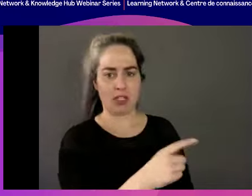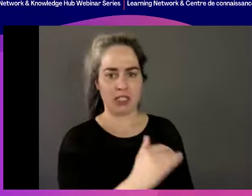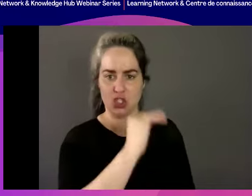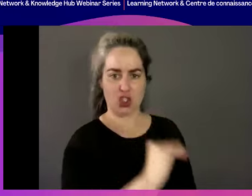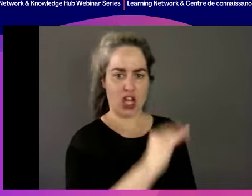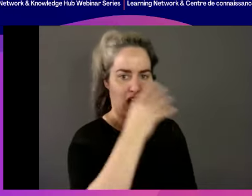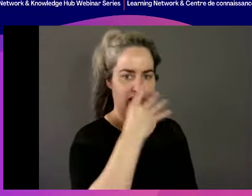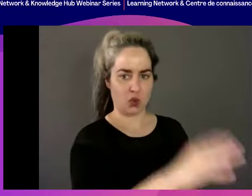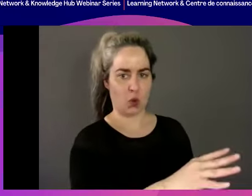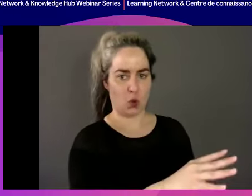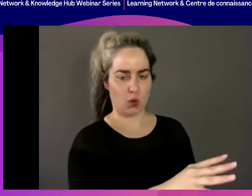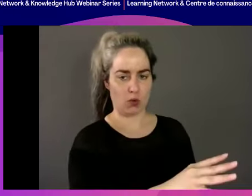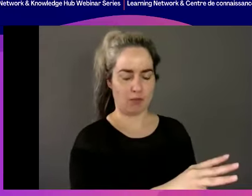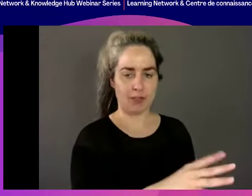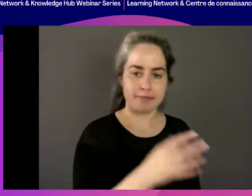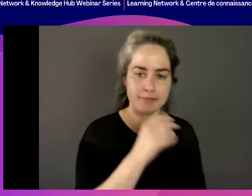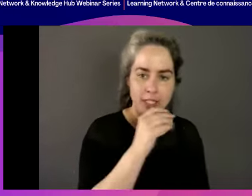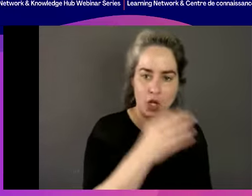of why